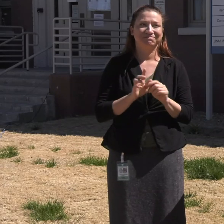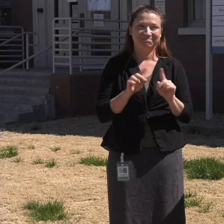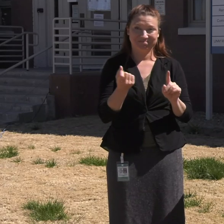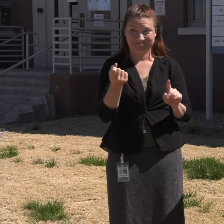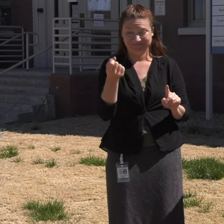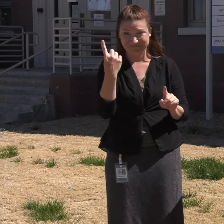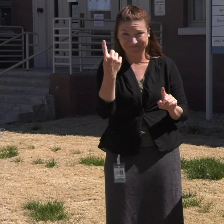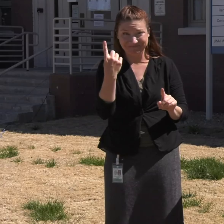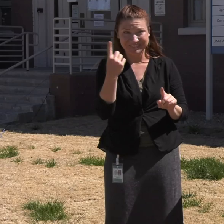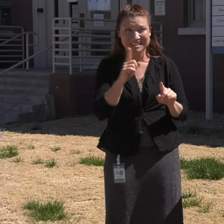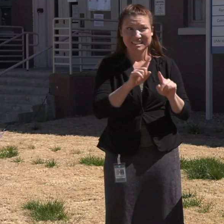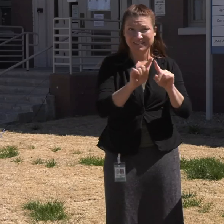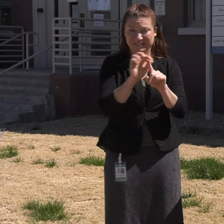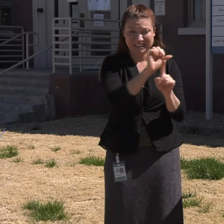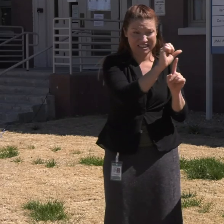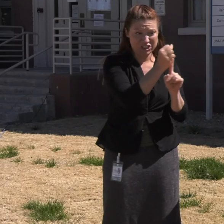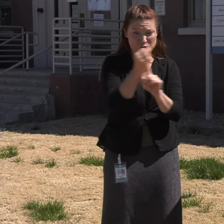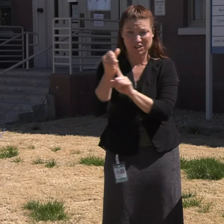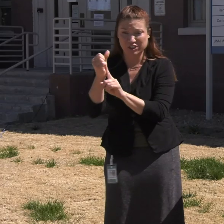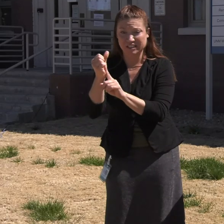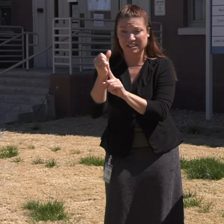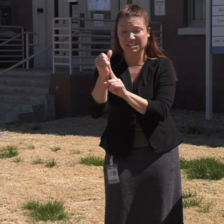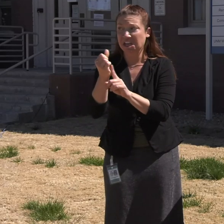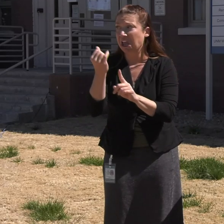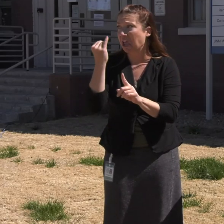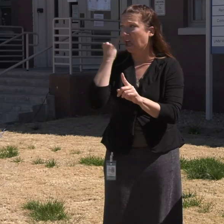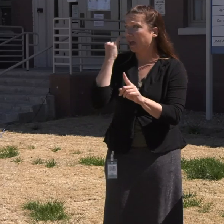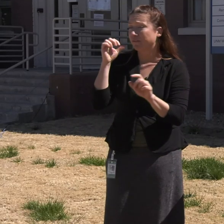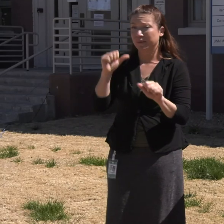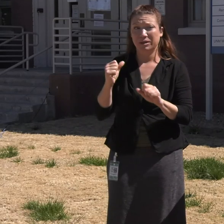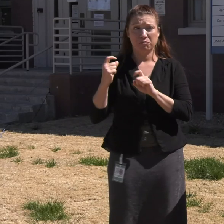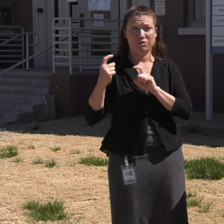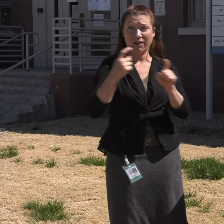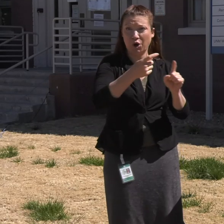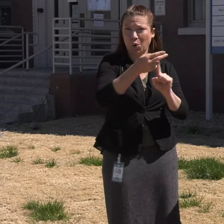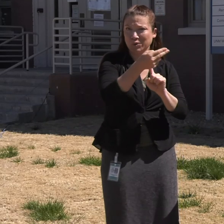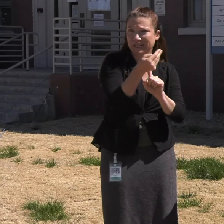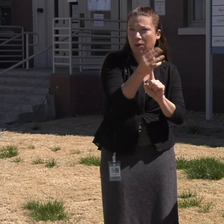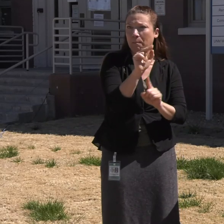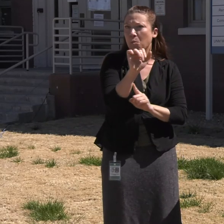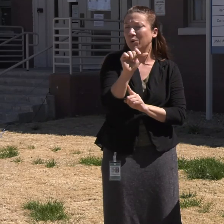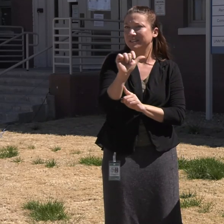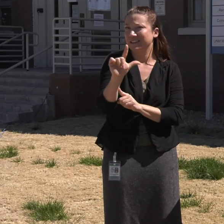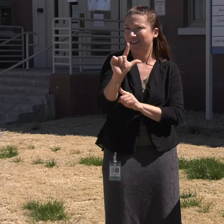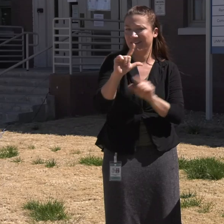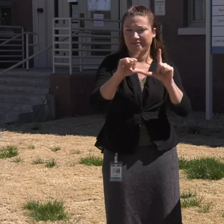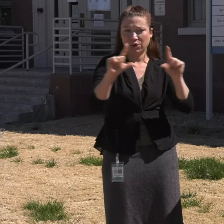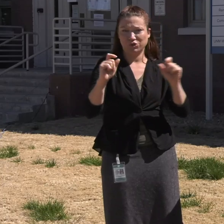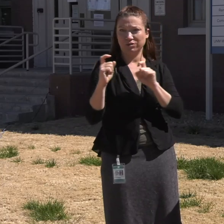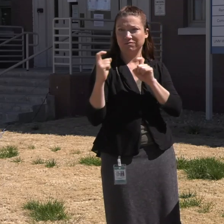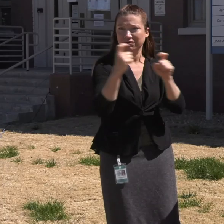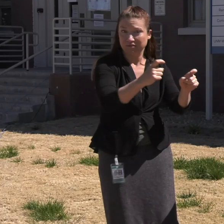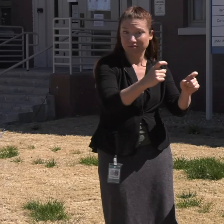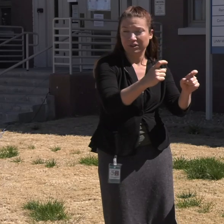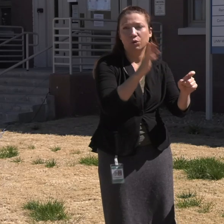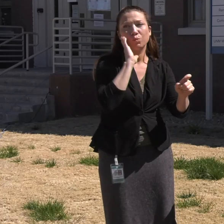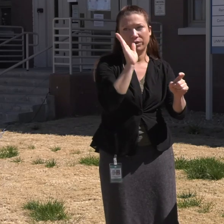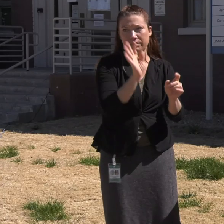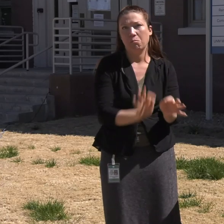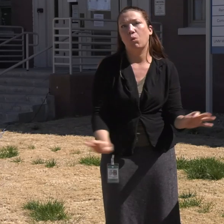being able to provide a motel voucher for someone experiencing homelessness will also be an important part of this